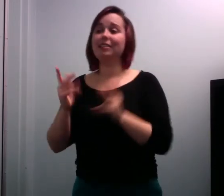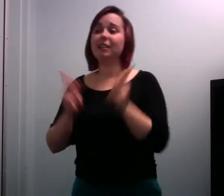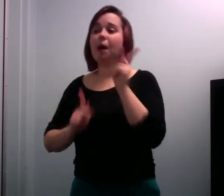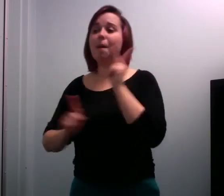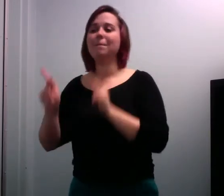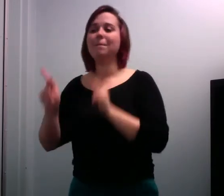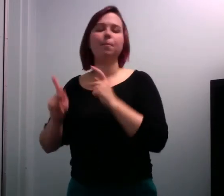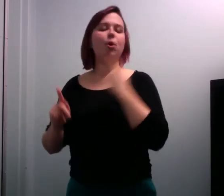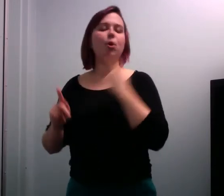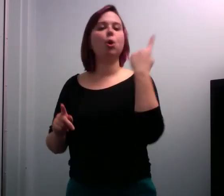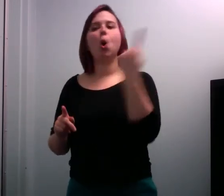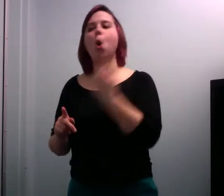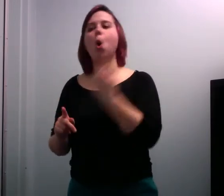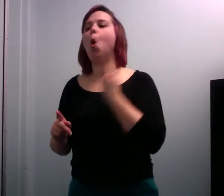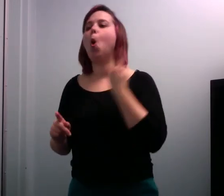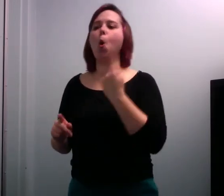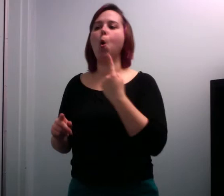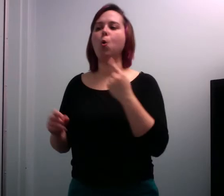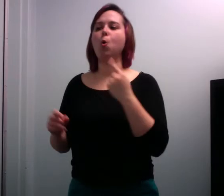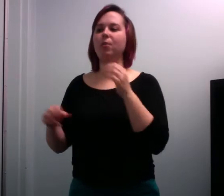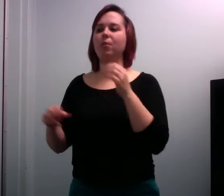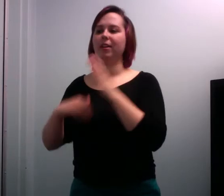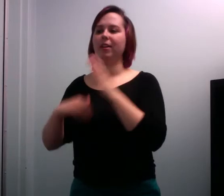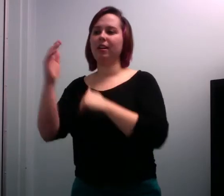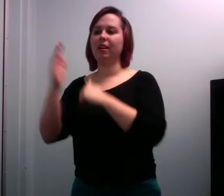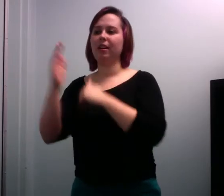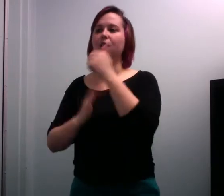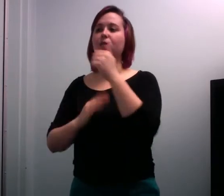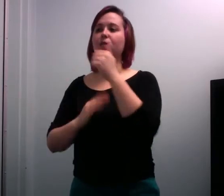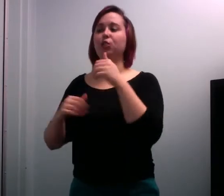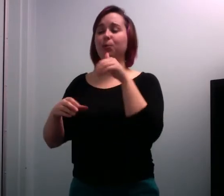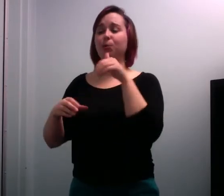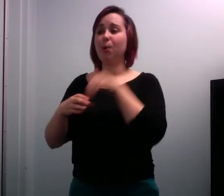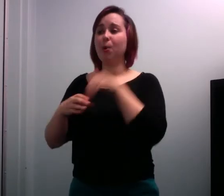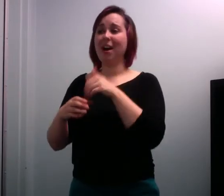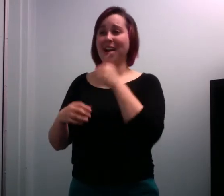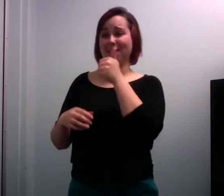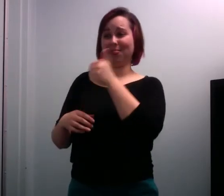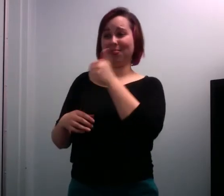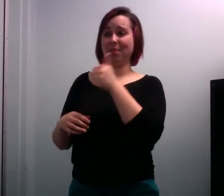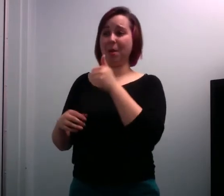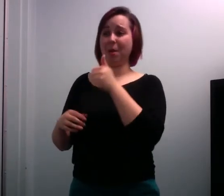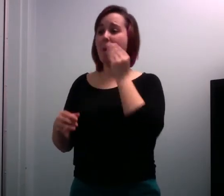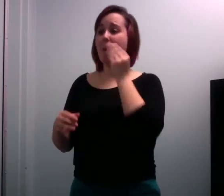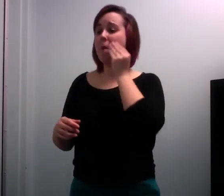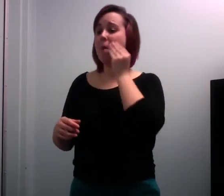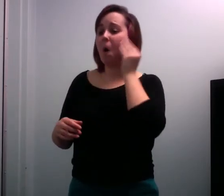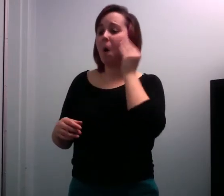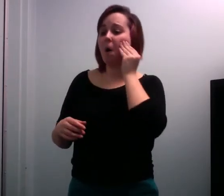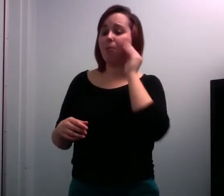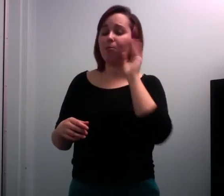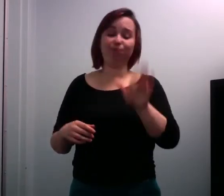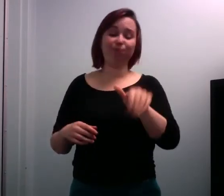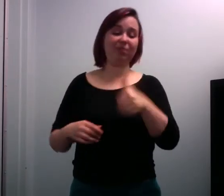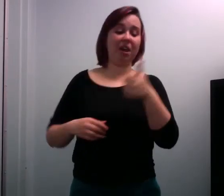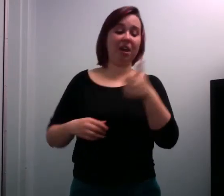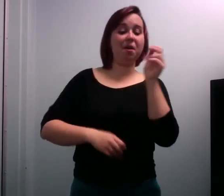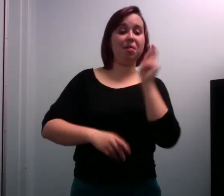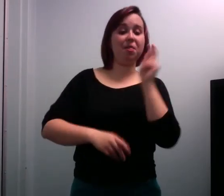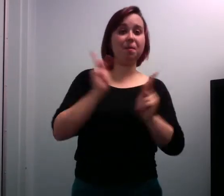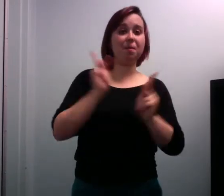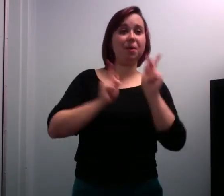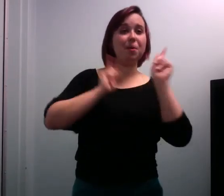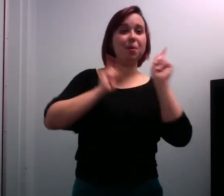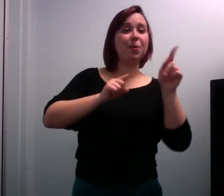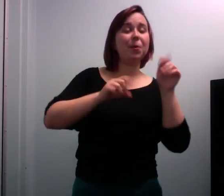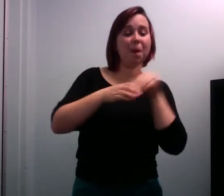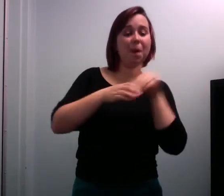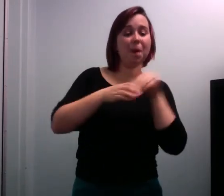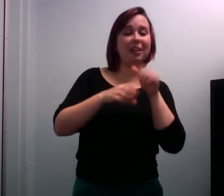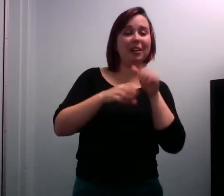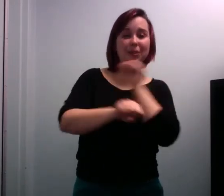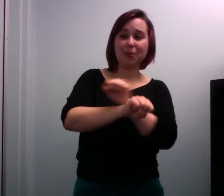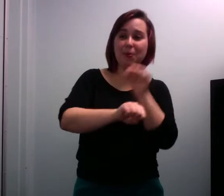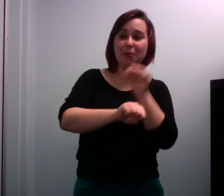world, into the workplace. And others still seem to make the whole world their home. But when a challenge